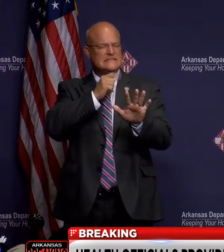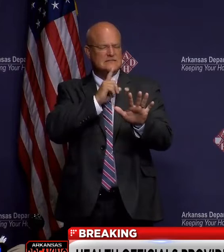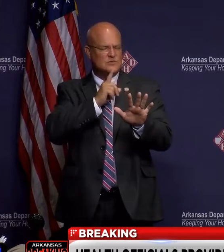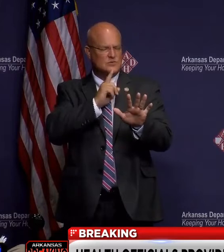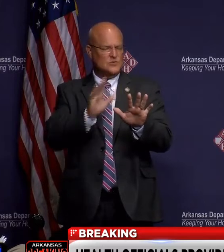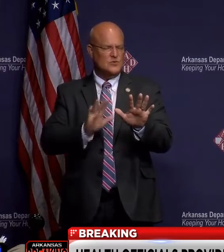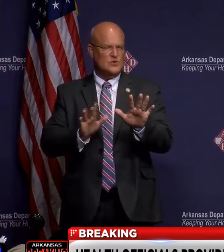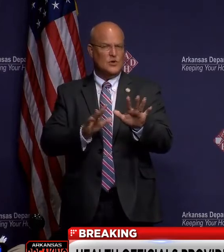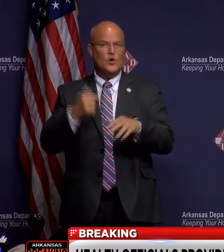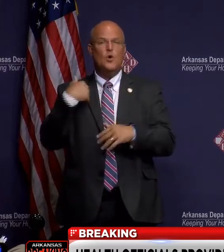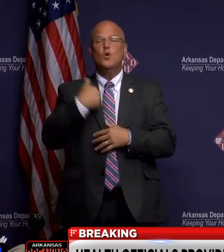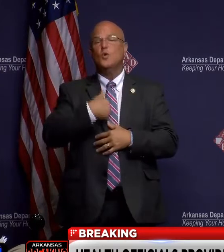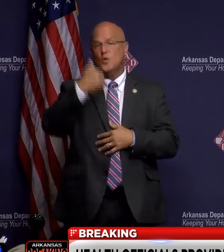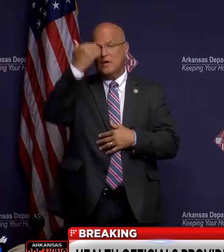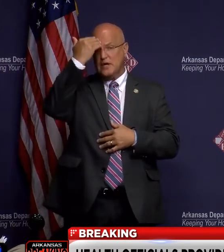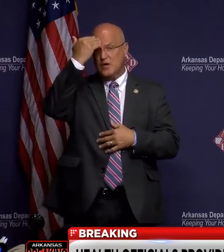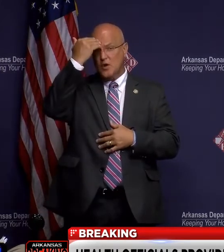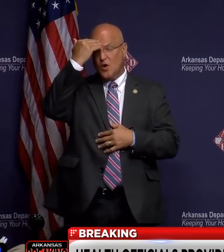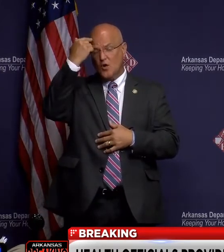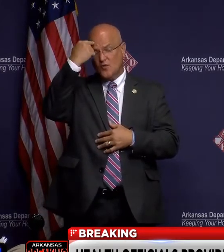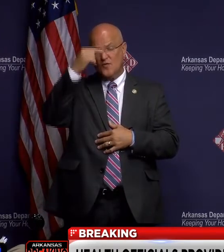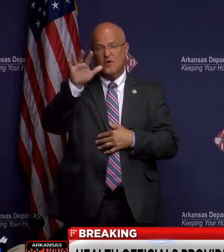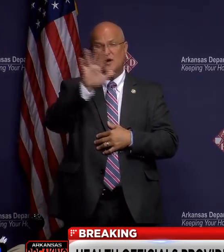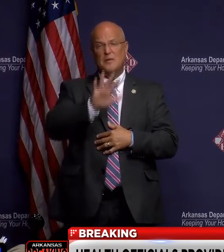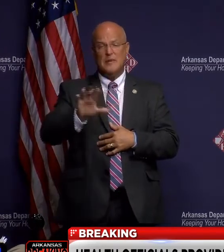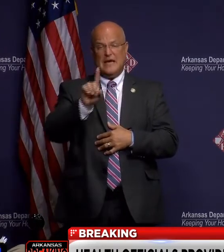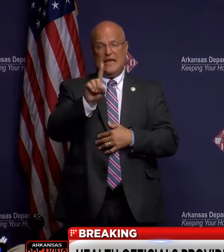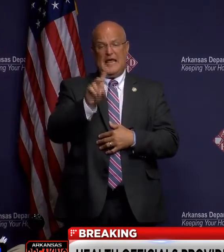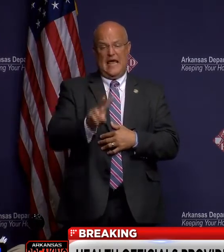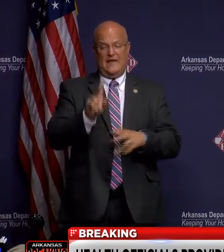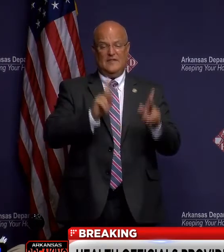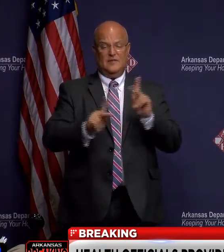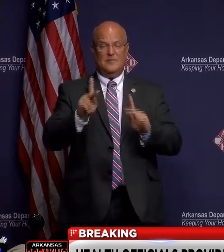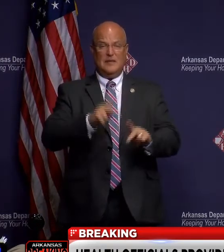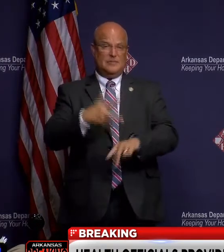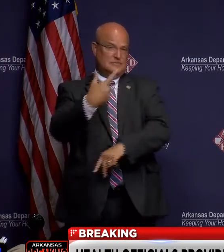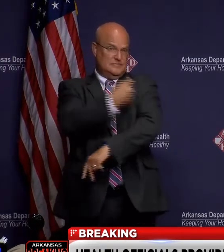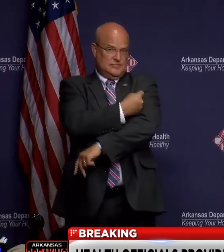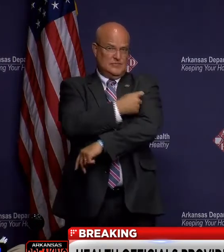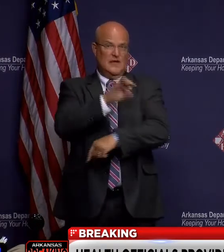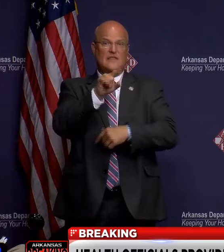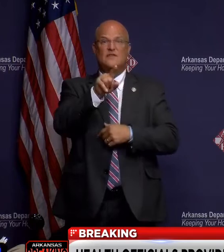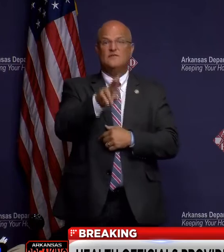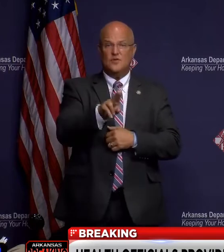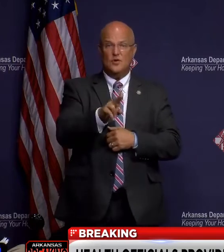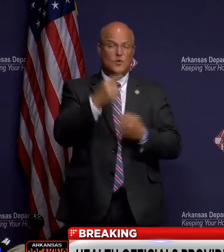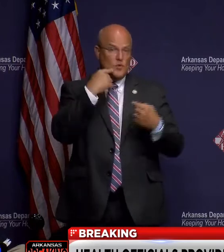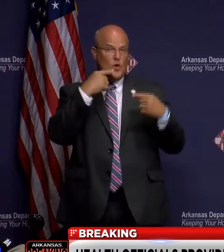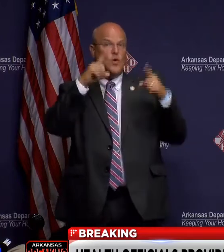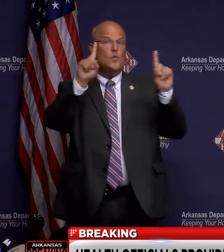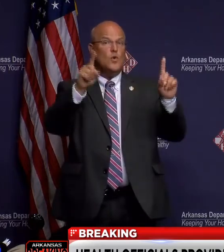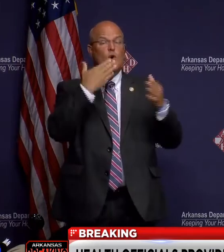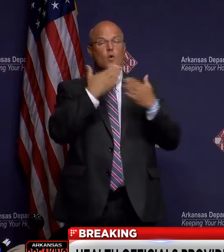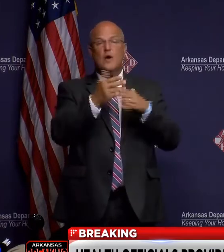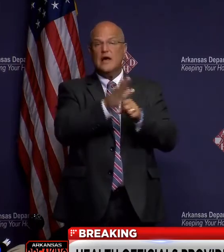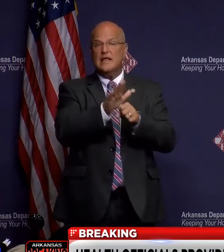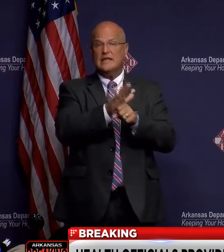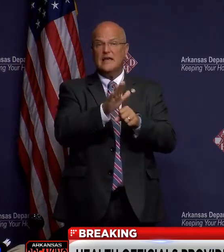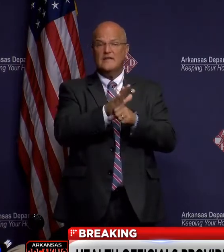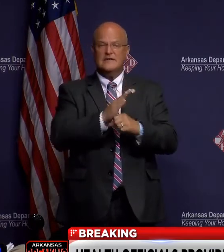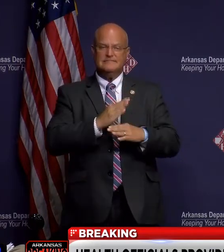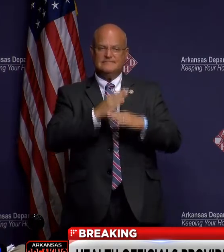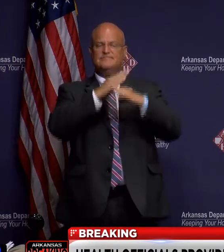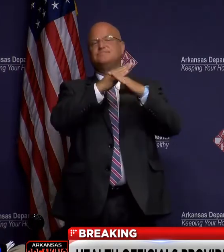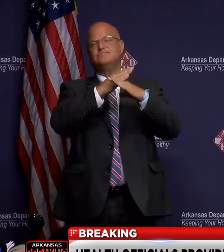case. We know that for about half of the people who get the flu vaccine, it will work well enough to